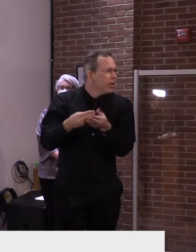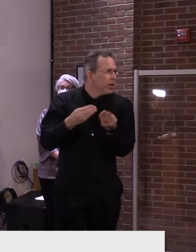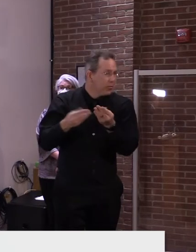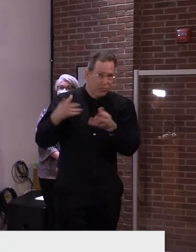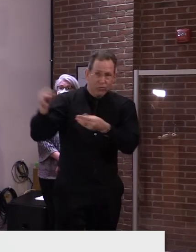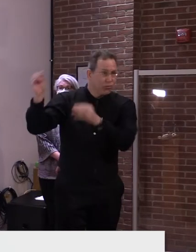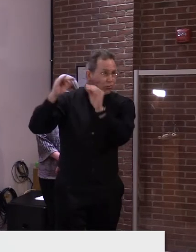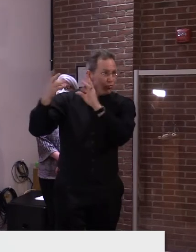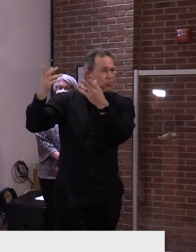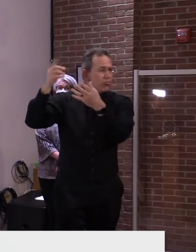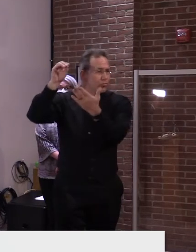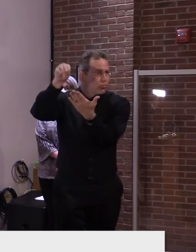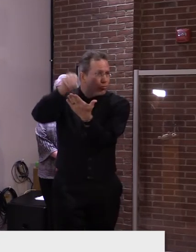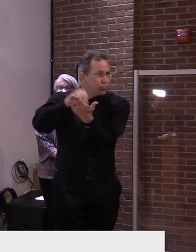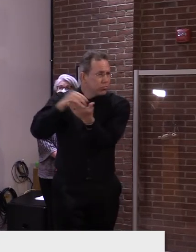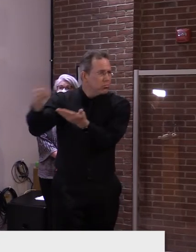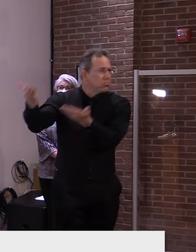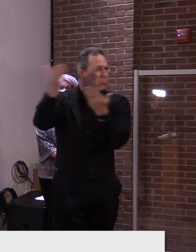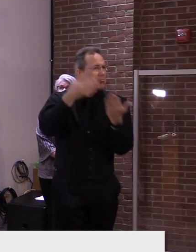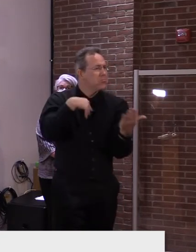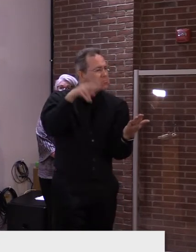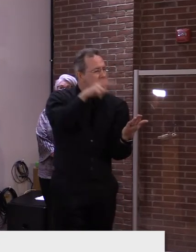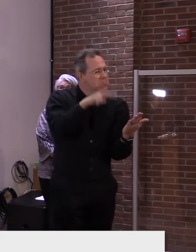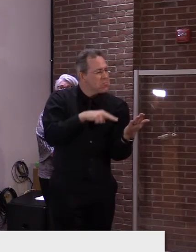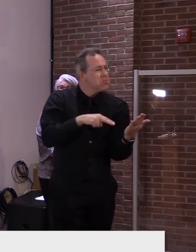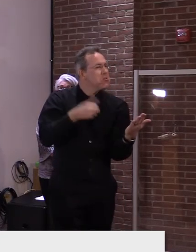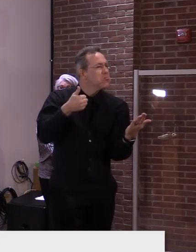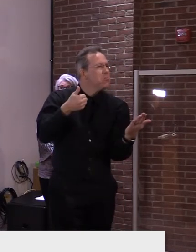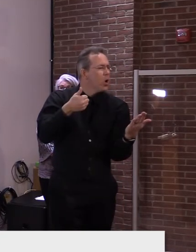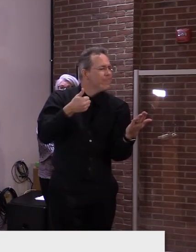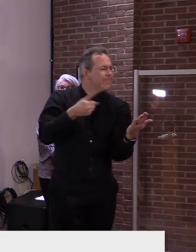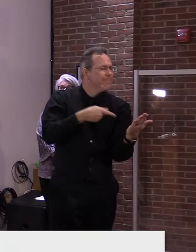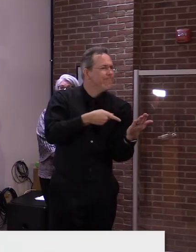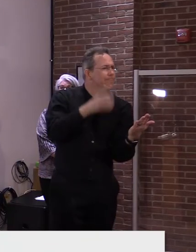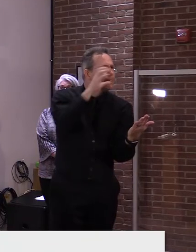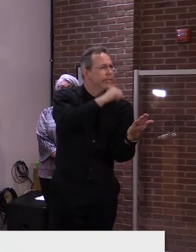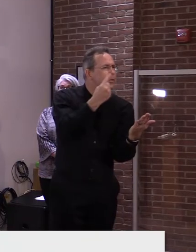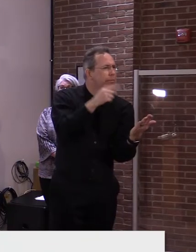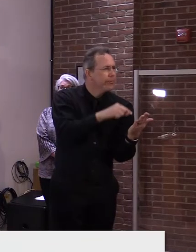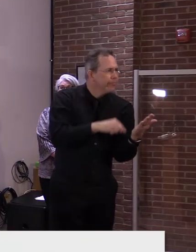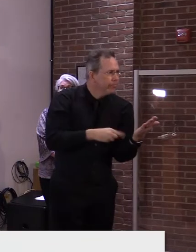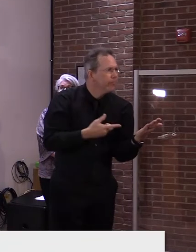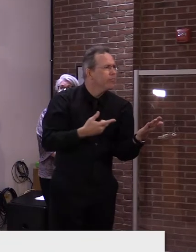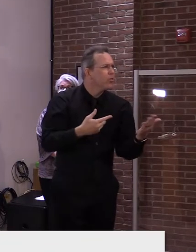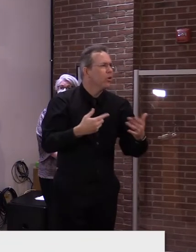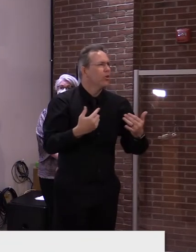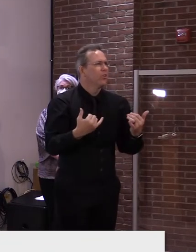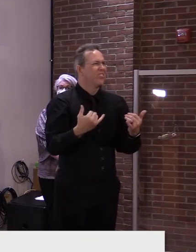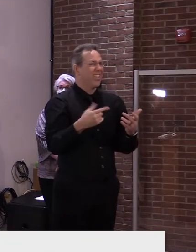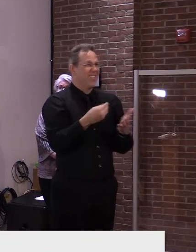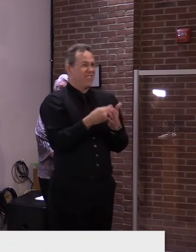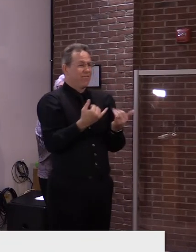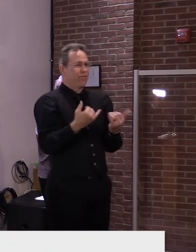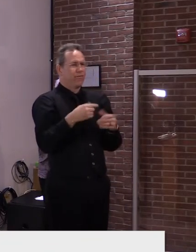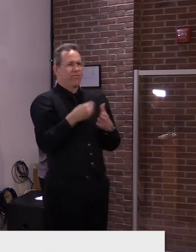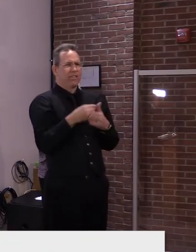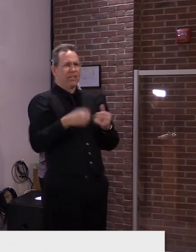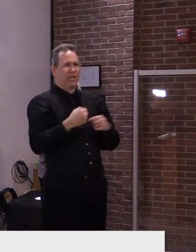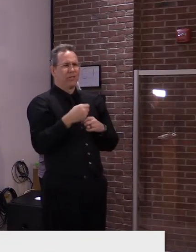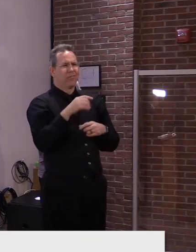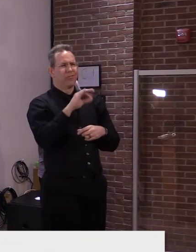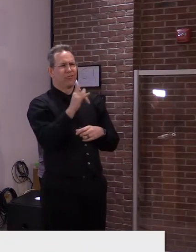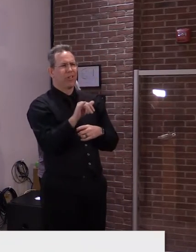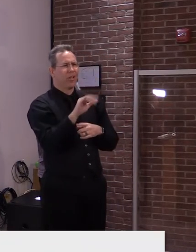money in the existing year, the fiscal year we're in right now, to get us through. And there's plenty of money. We have a